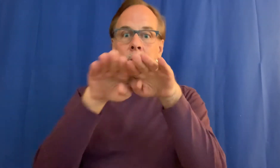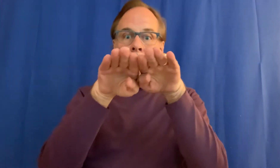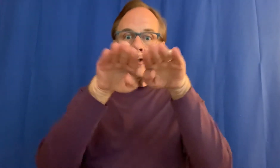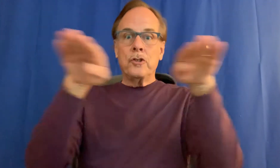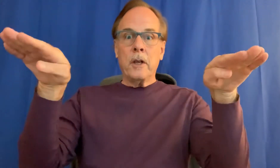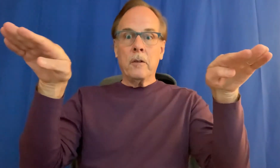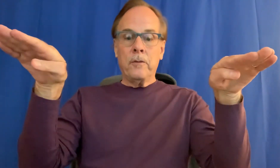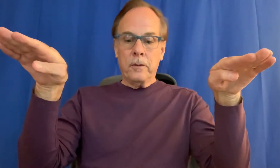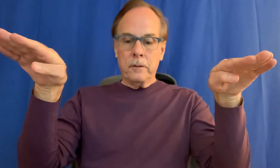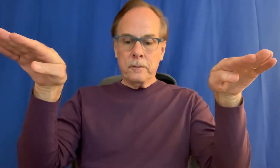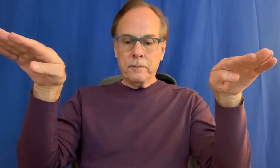Shelf